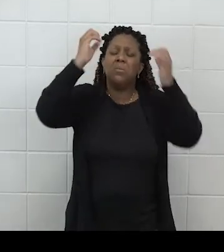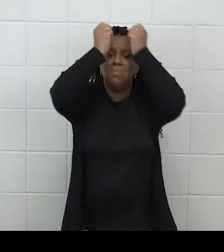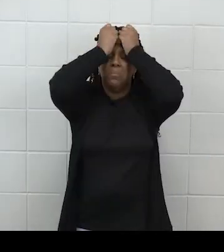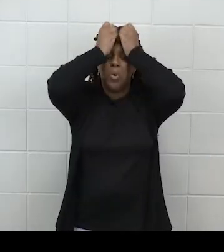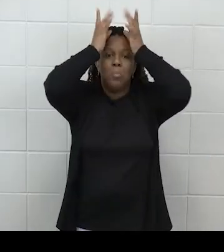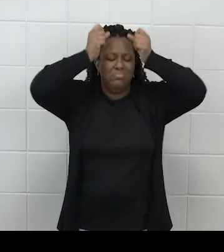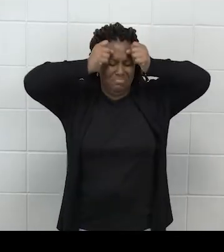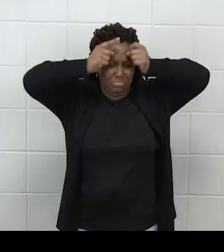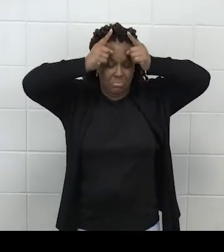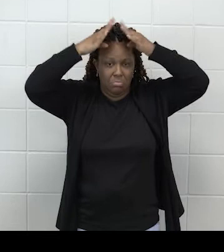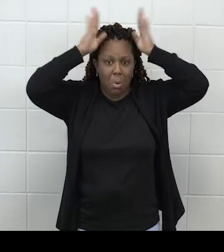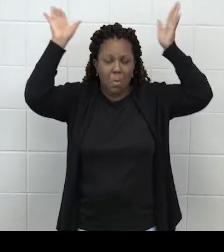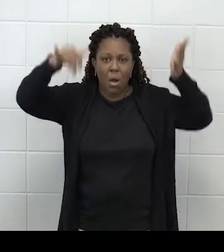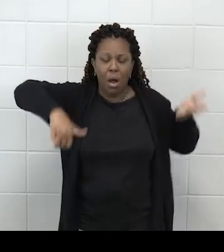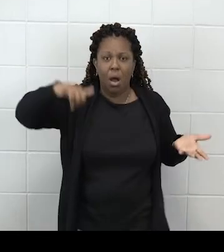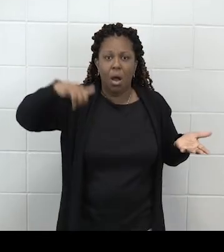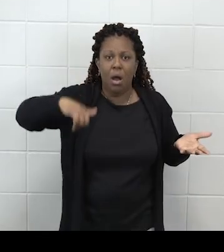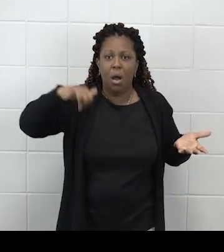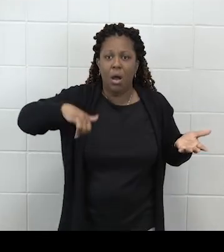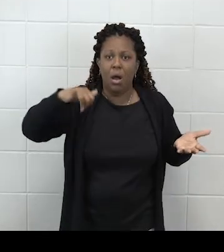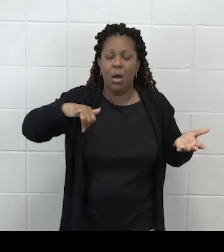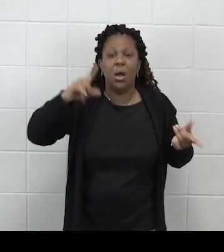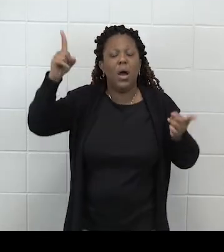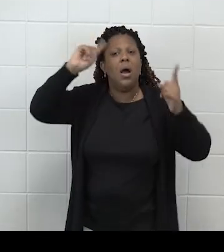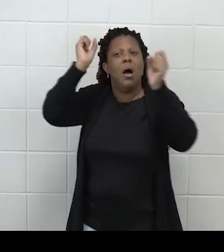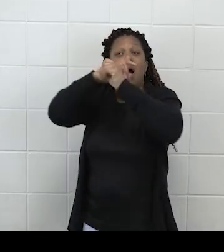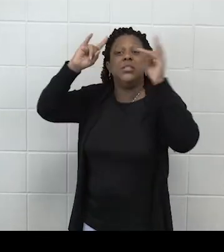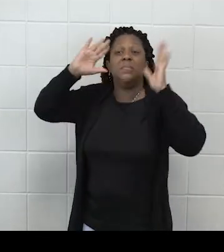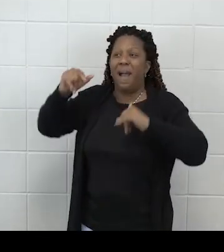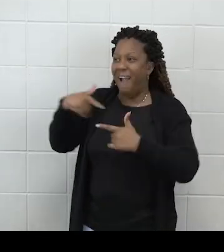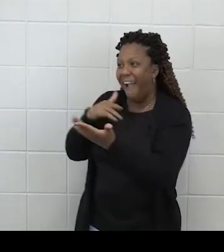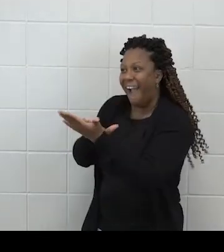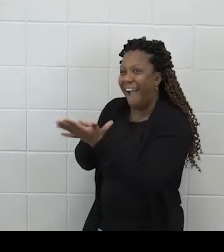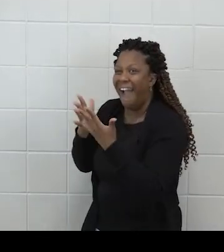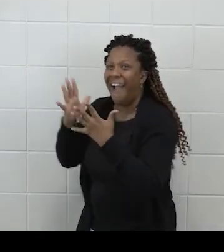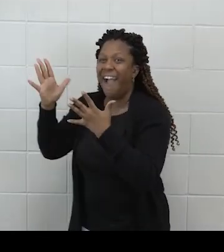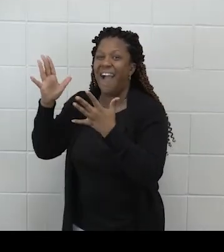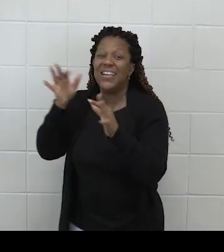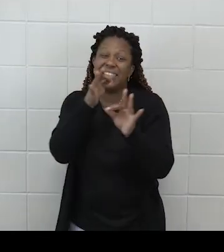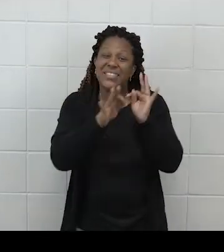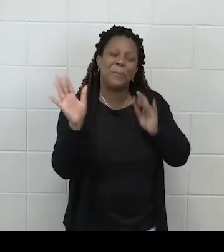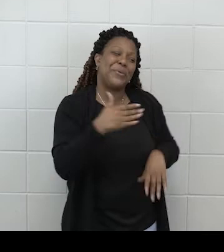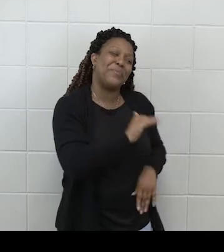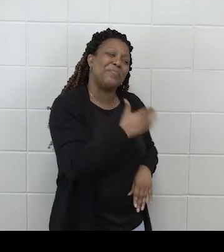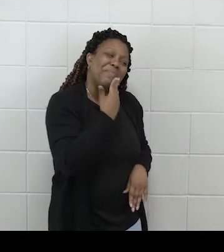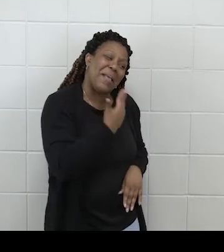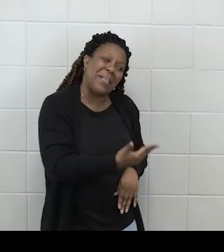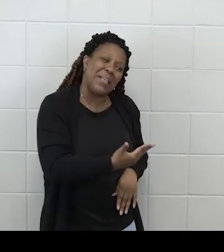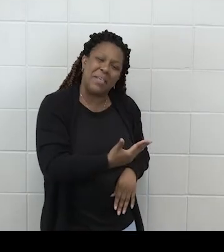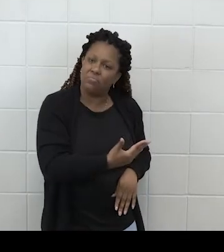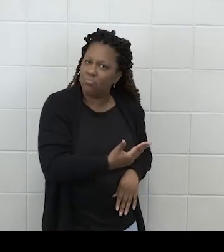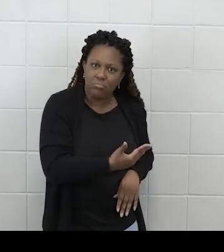blown. He was expecting Jesus to reply to his statement with a simple thank you. And instead, he replies with a